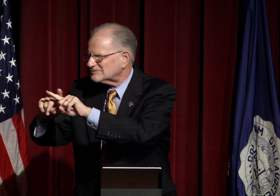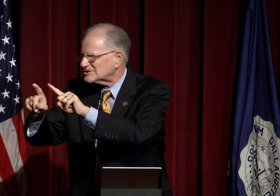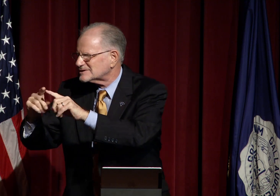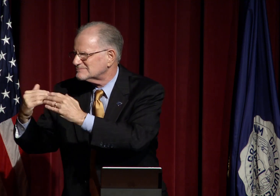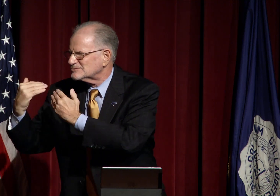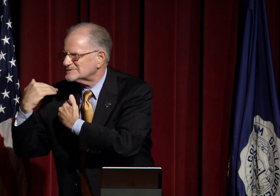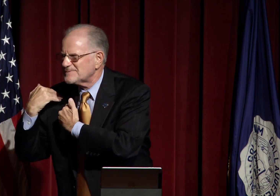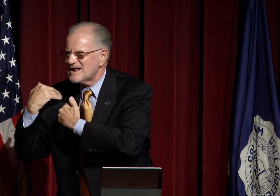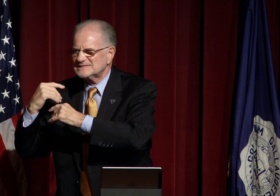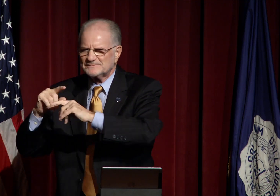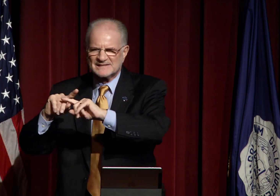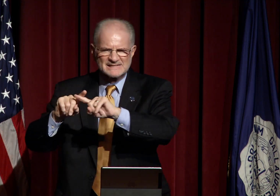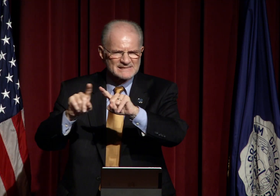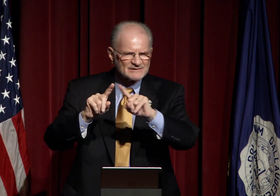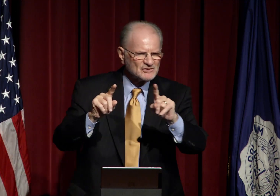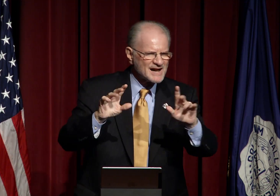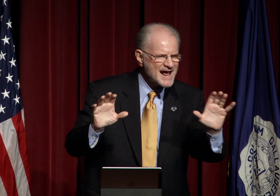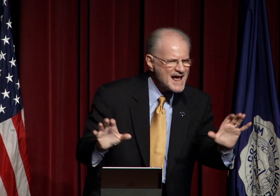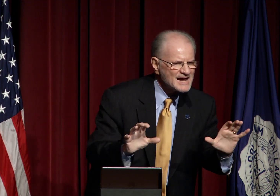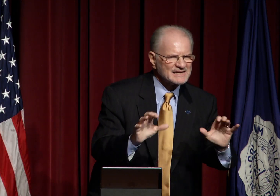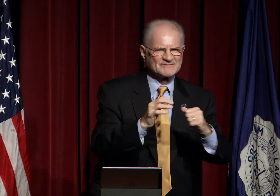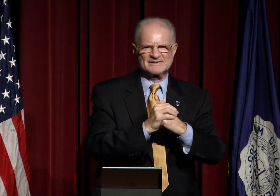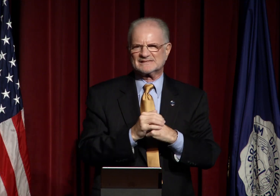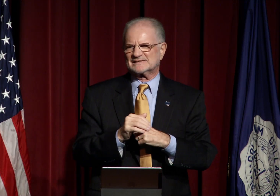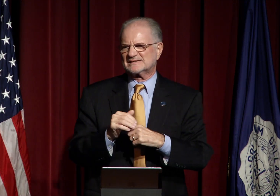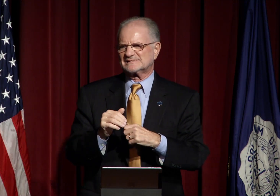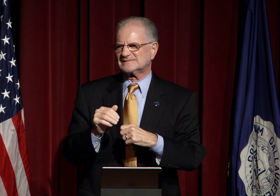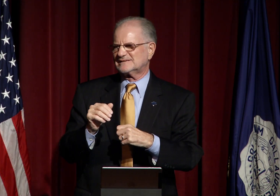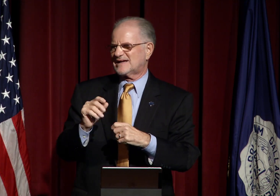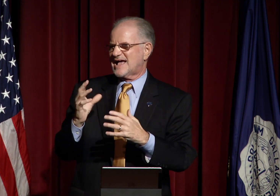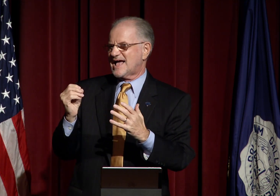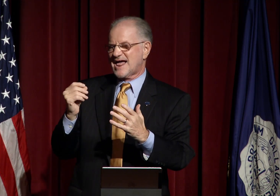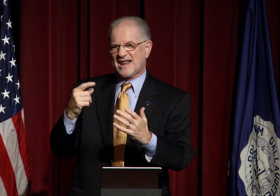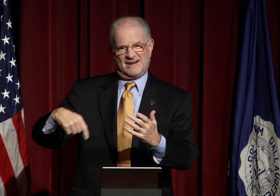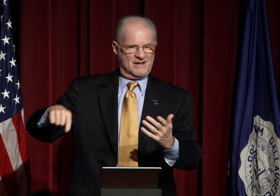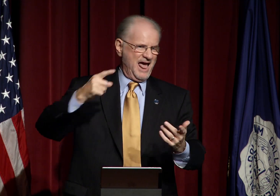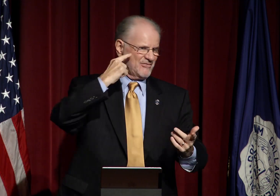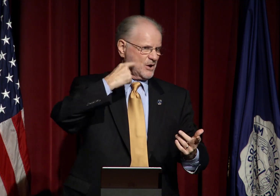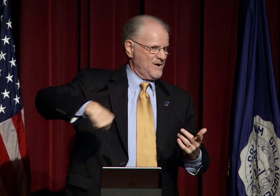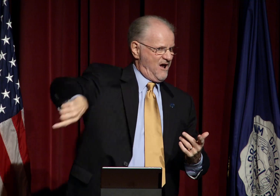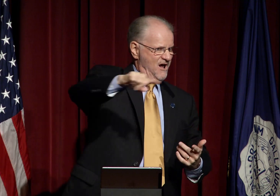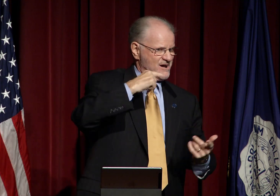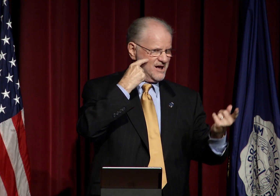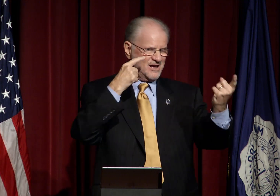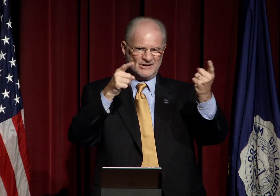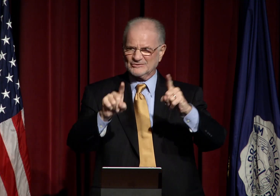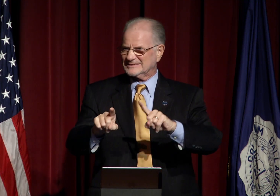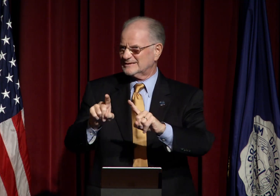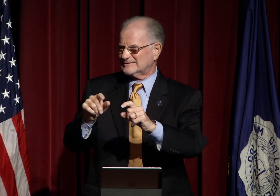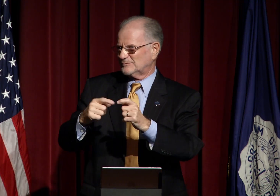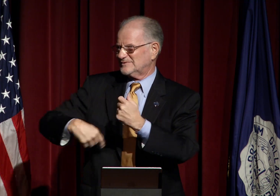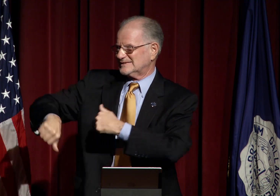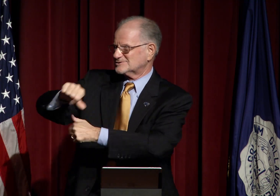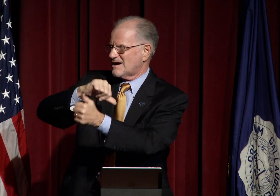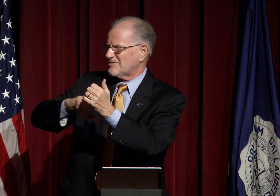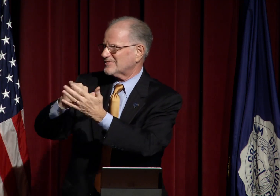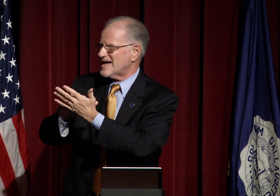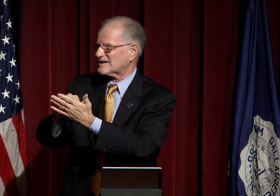I'm sure each of us has a number of obligations and activities we were engaged in. And I think that we all